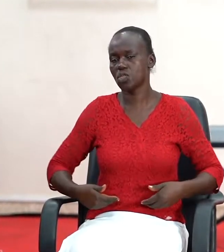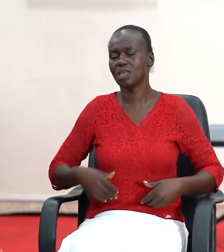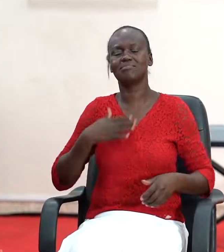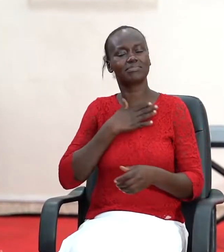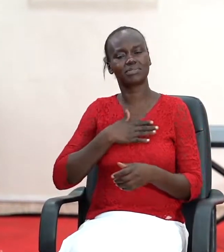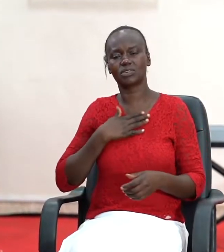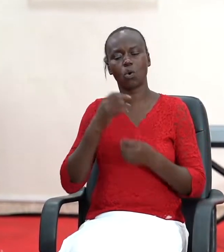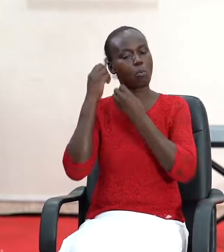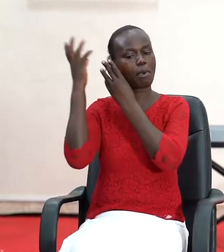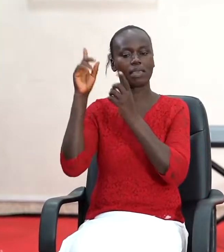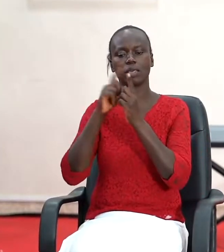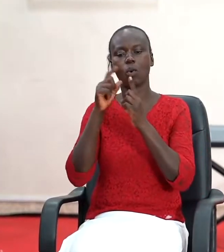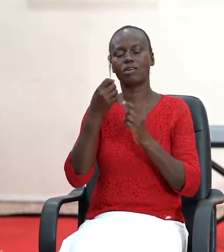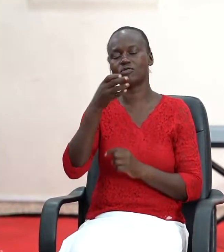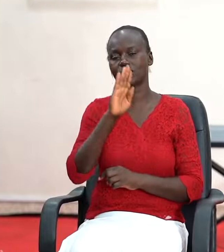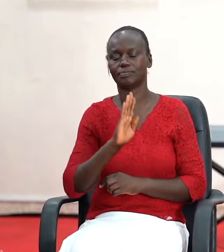obey the word of God.